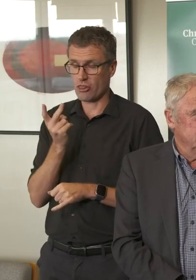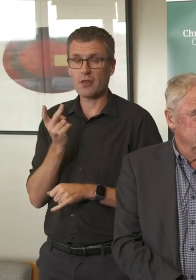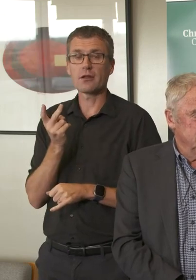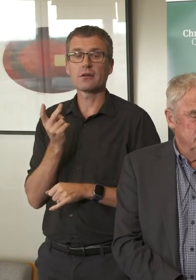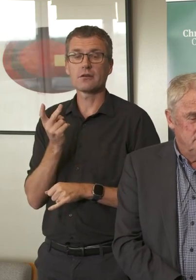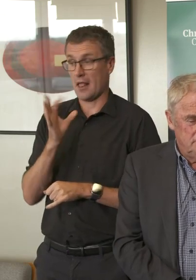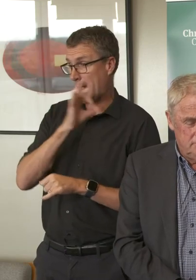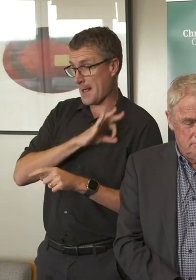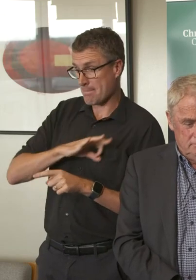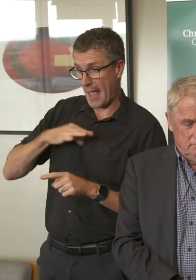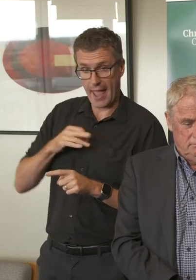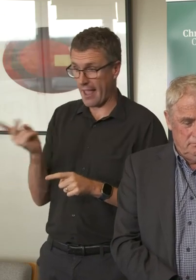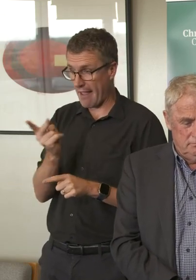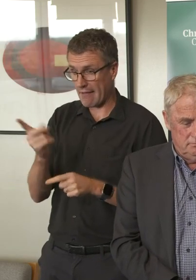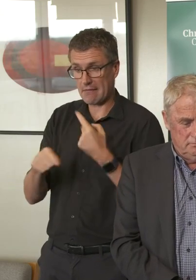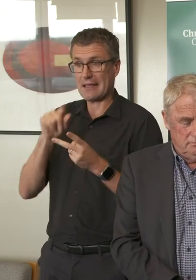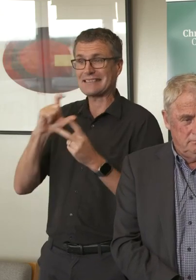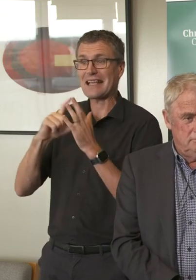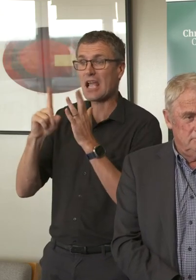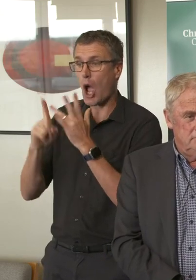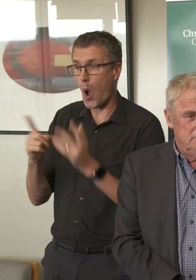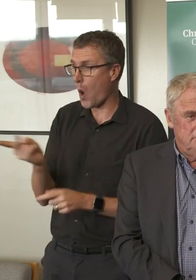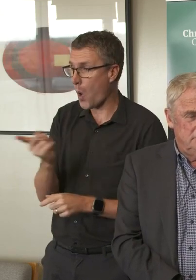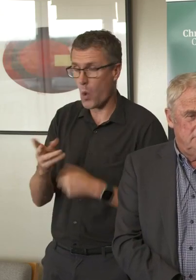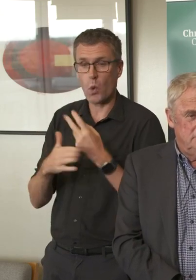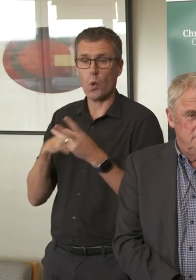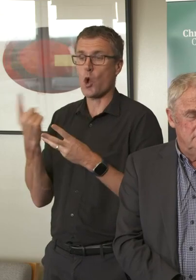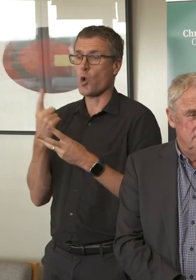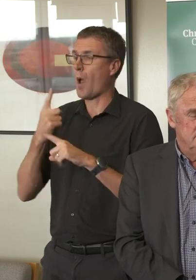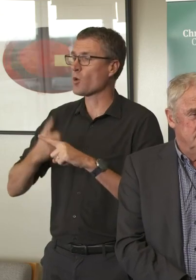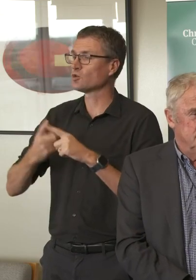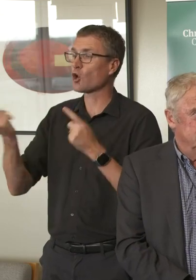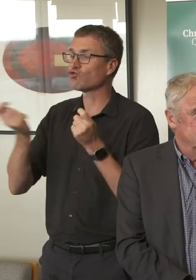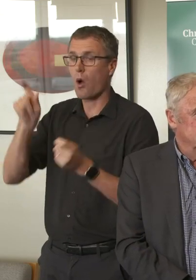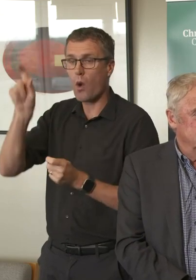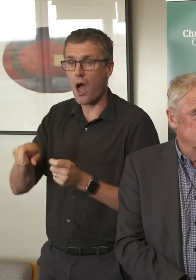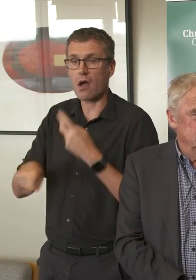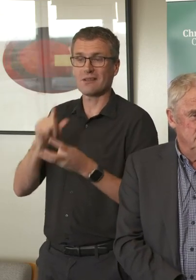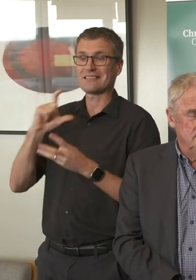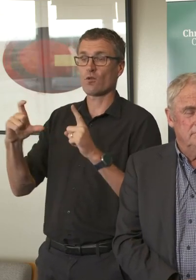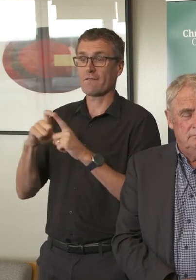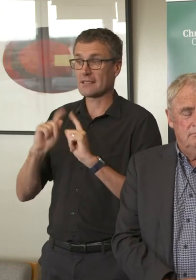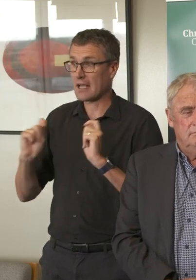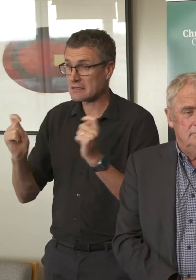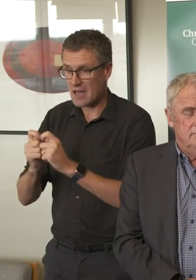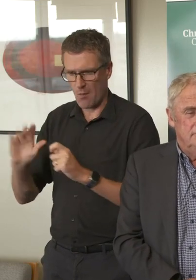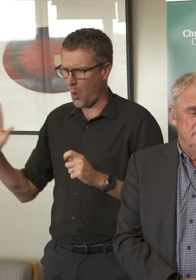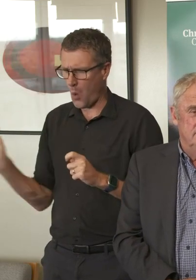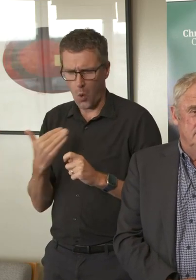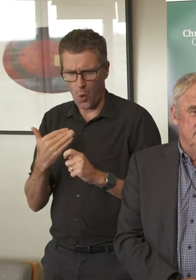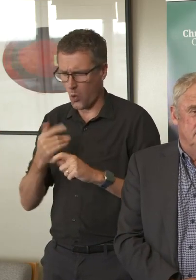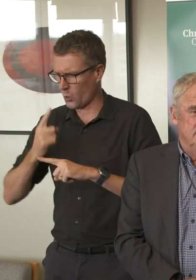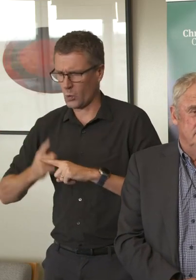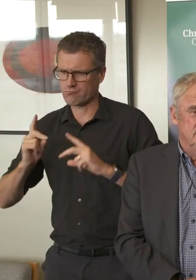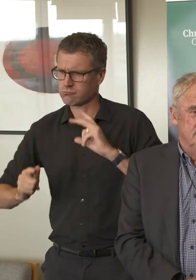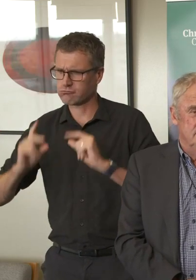the mayors, the chief executives, our controllers, our civil defence teams are very proactive, and they get going